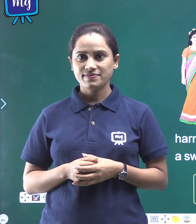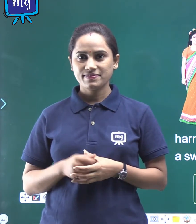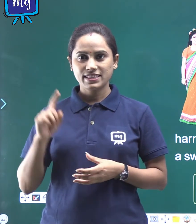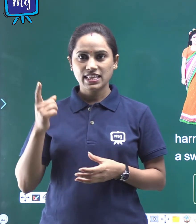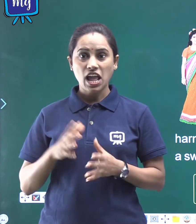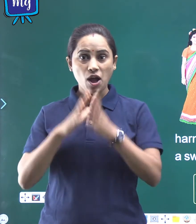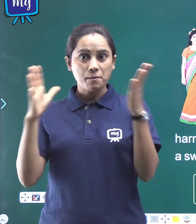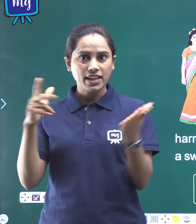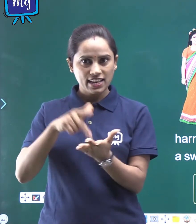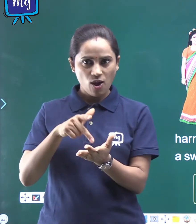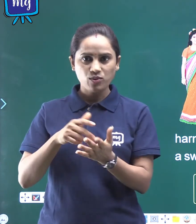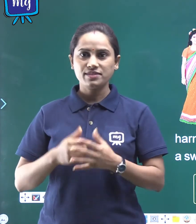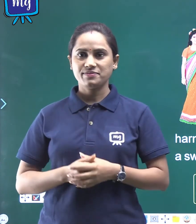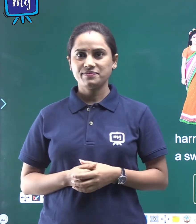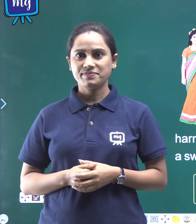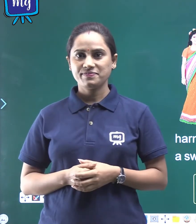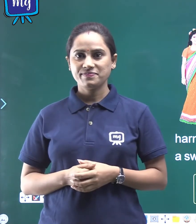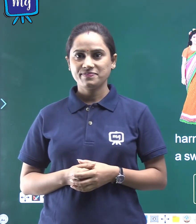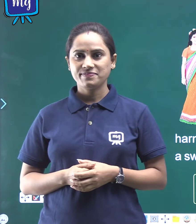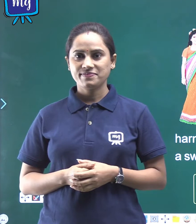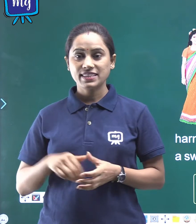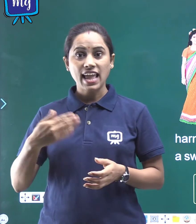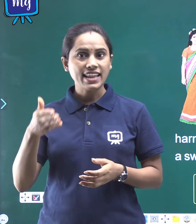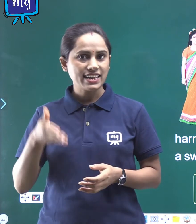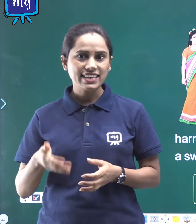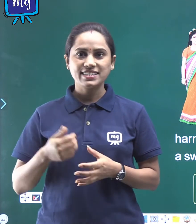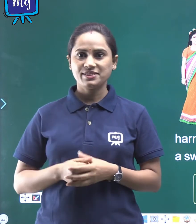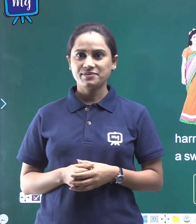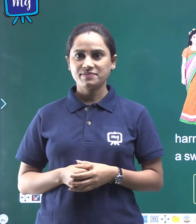a big town and is